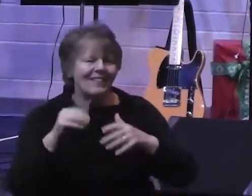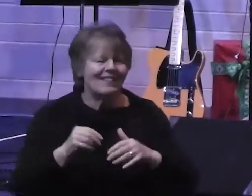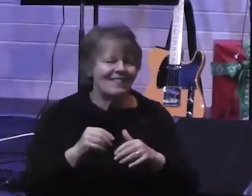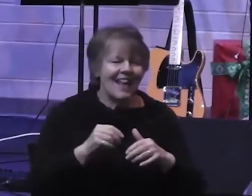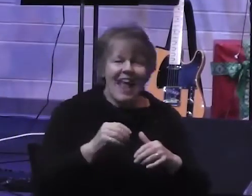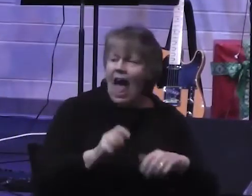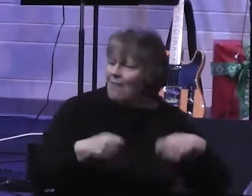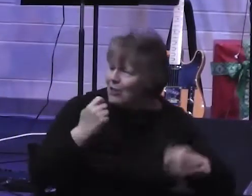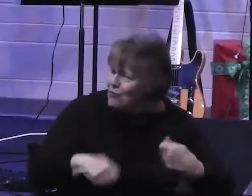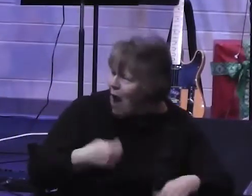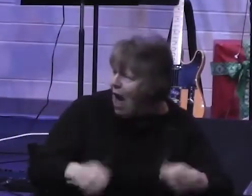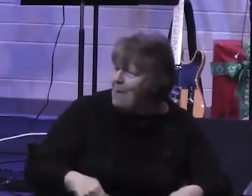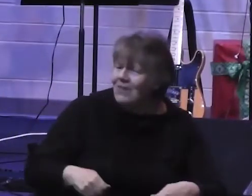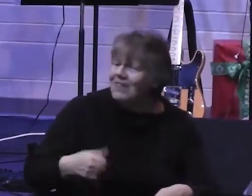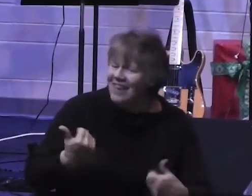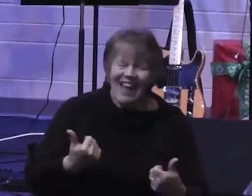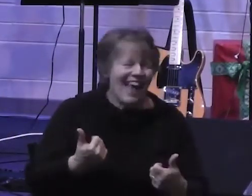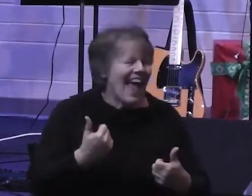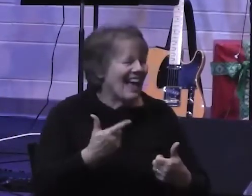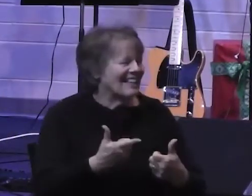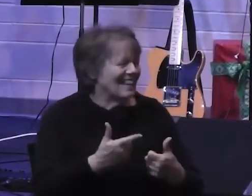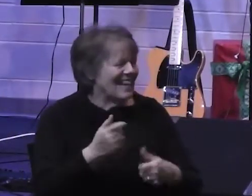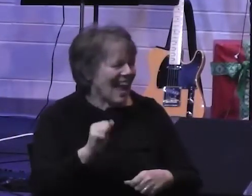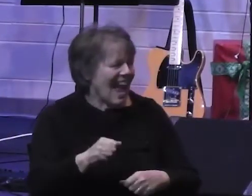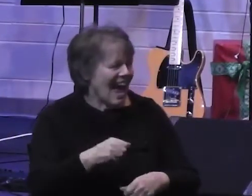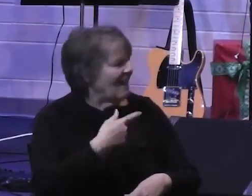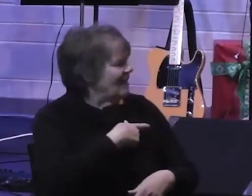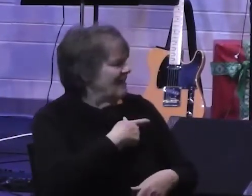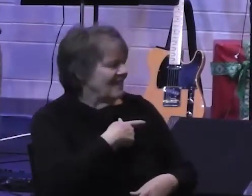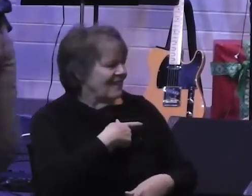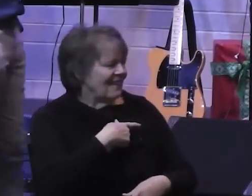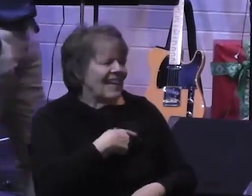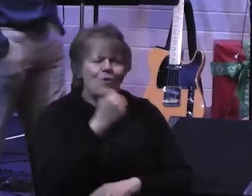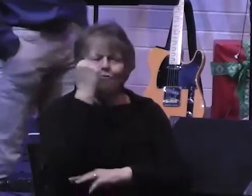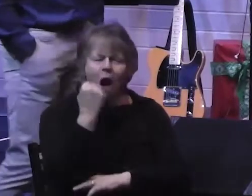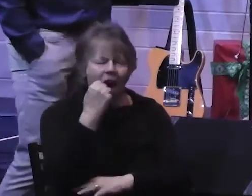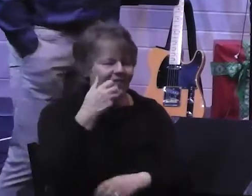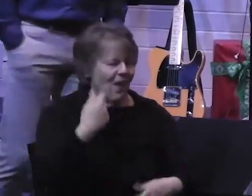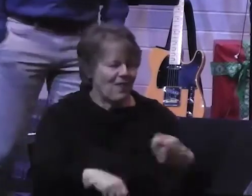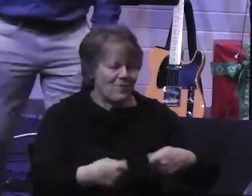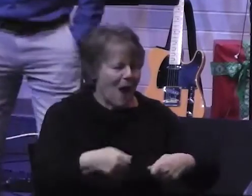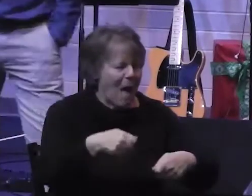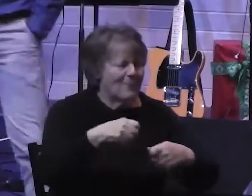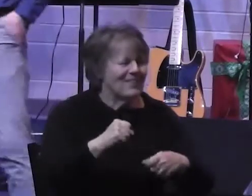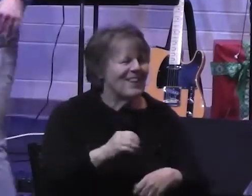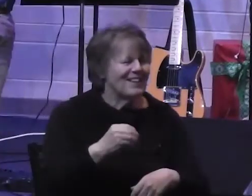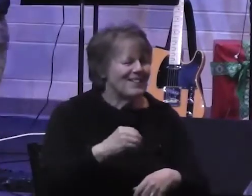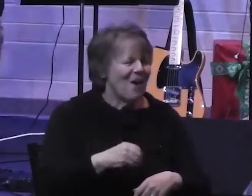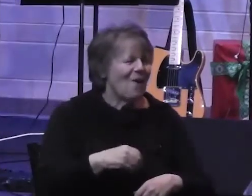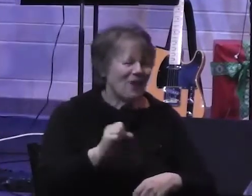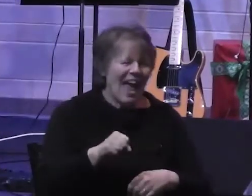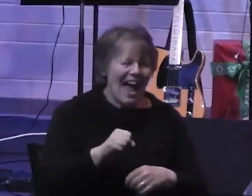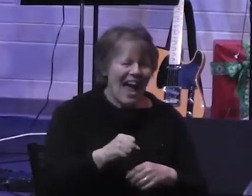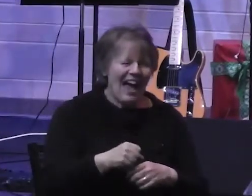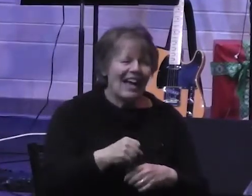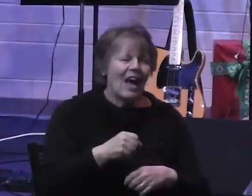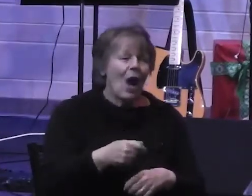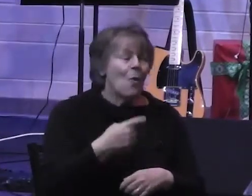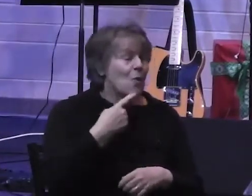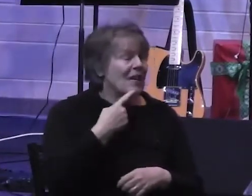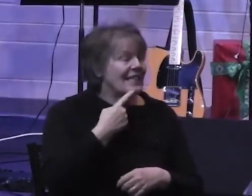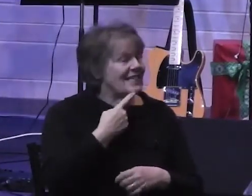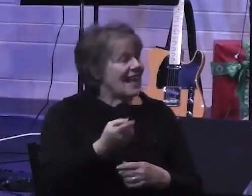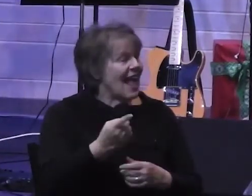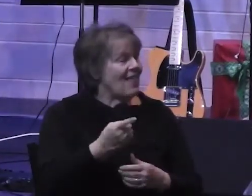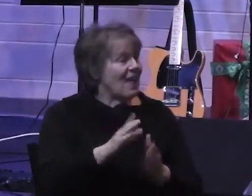church. And drums, and the drum, man, he rocks it on the drums back there. So, we said that in the book